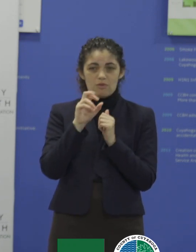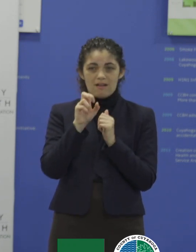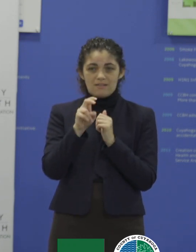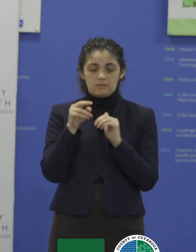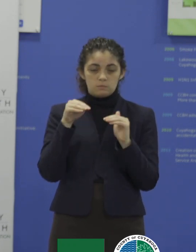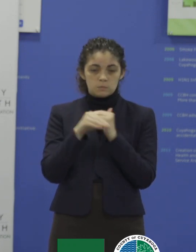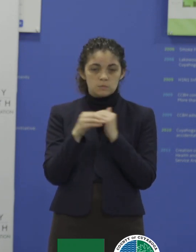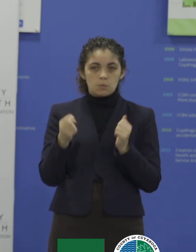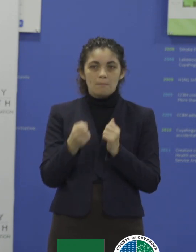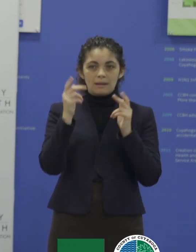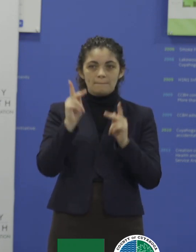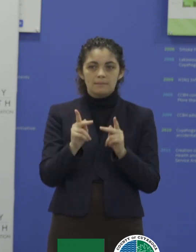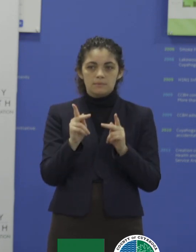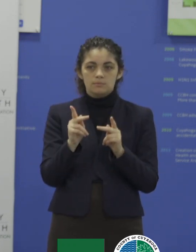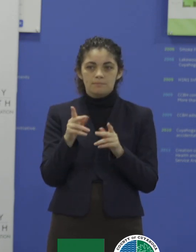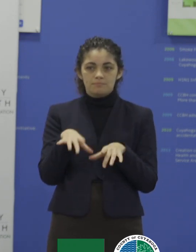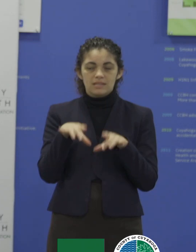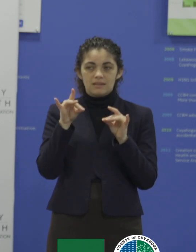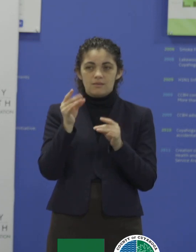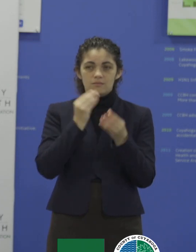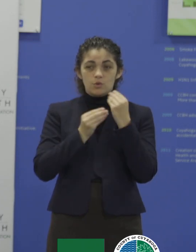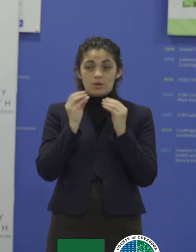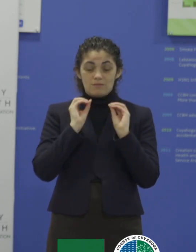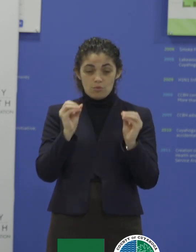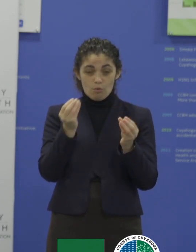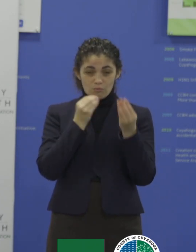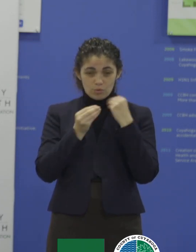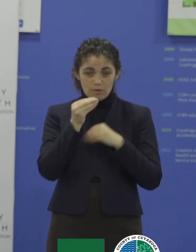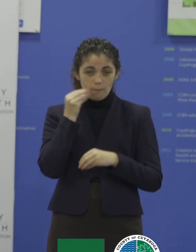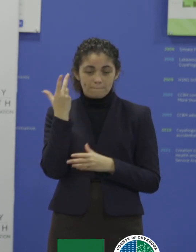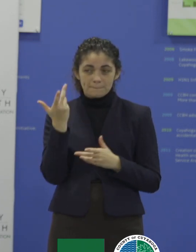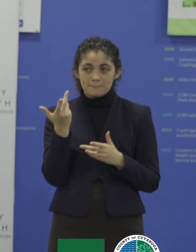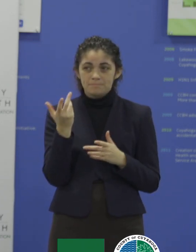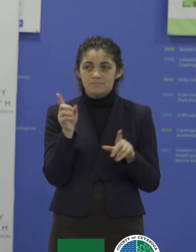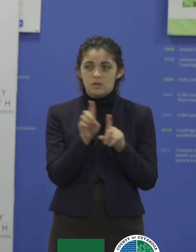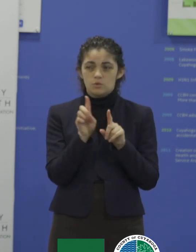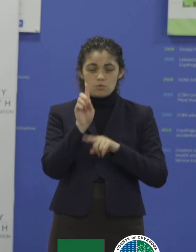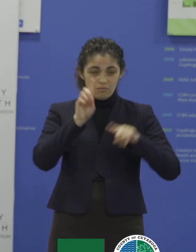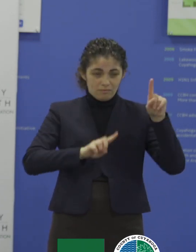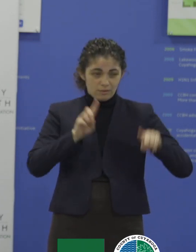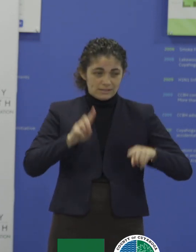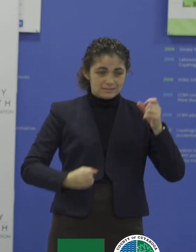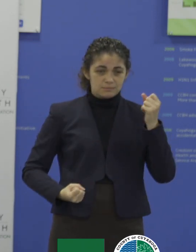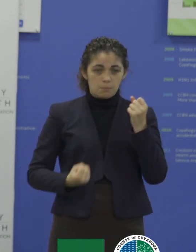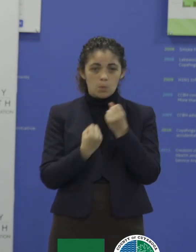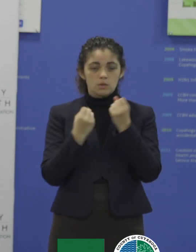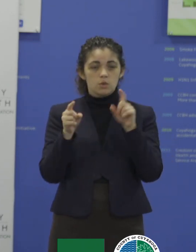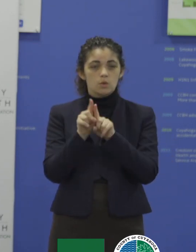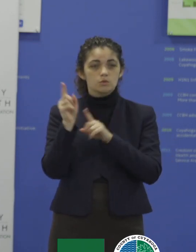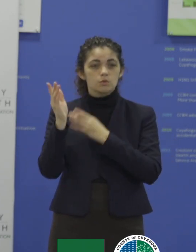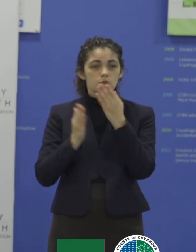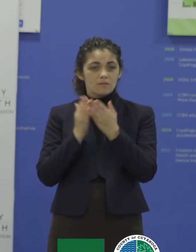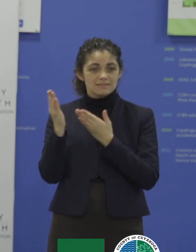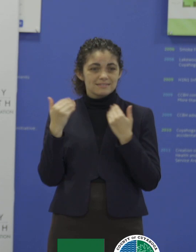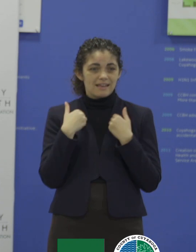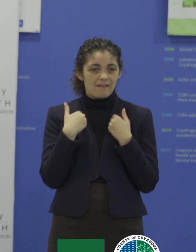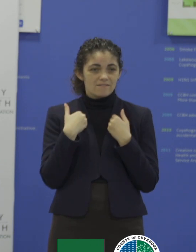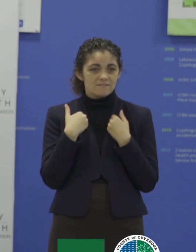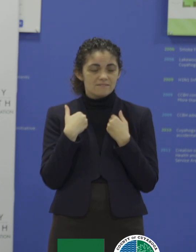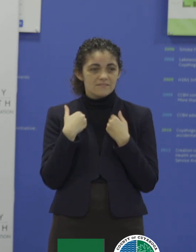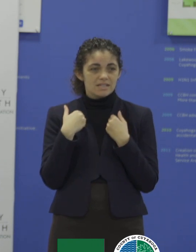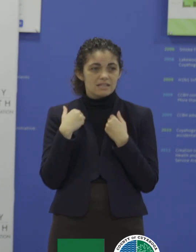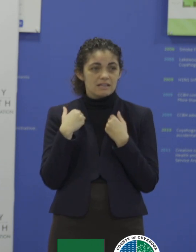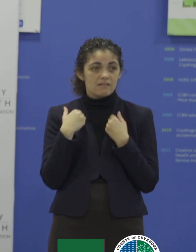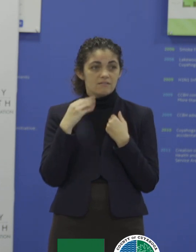countless families that may have nowhere else to go. And there's a range of other supports, services that the foundations